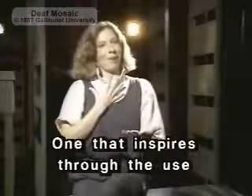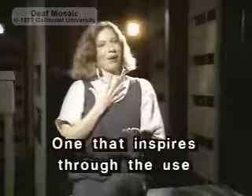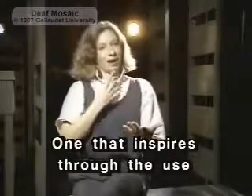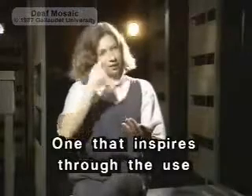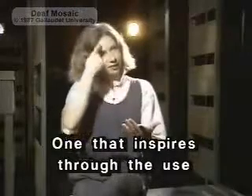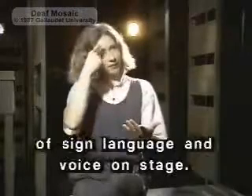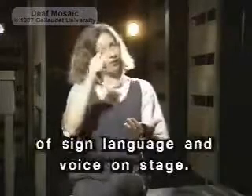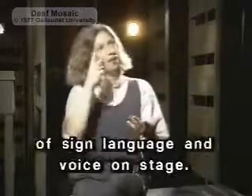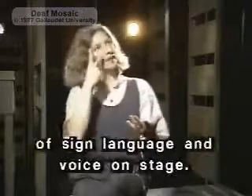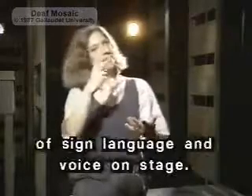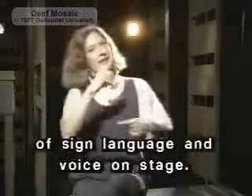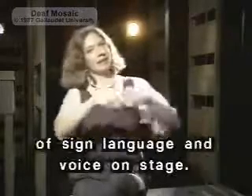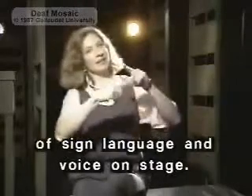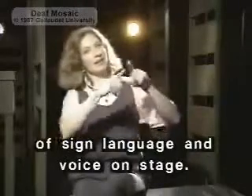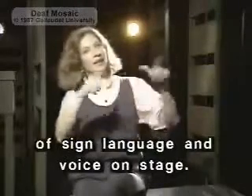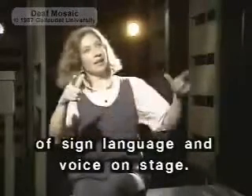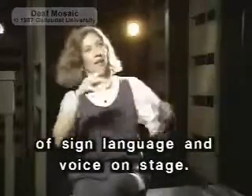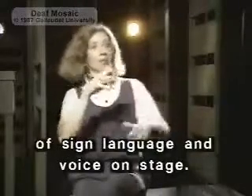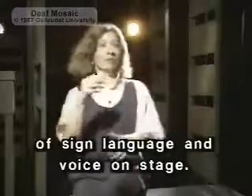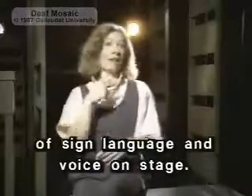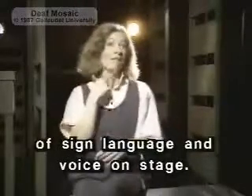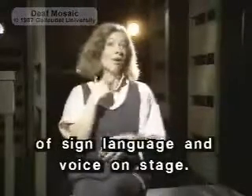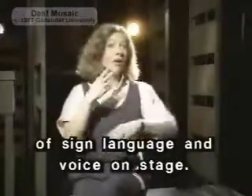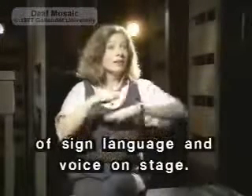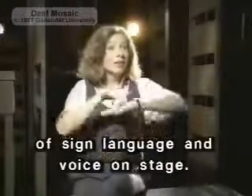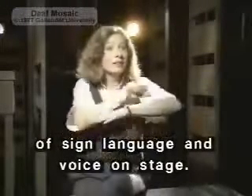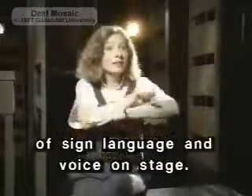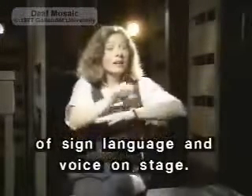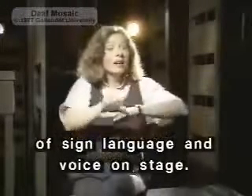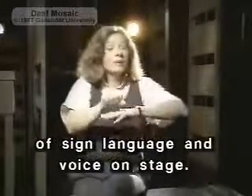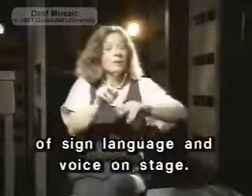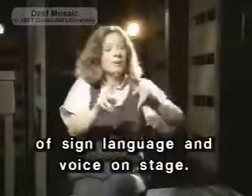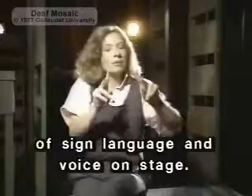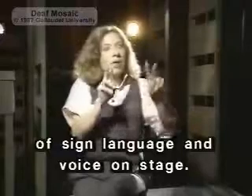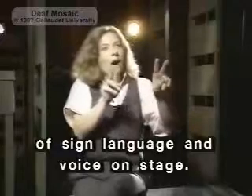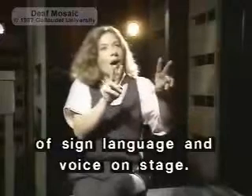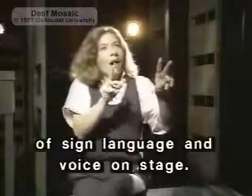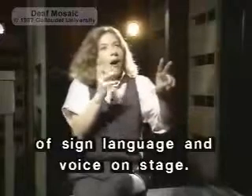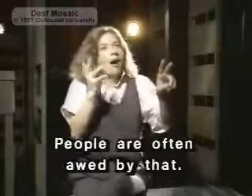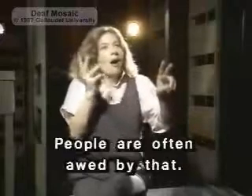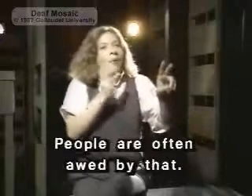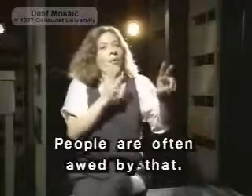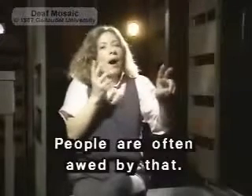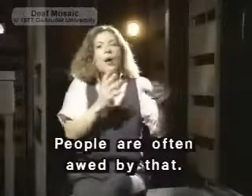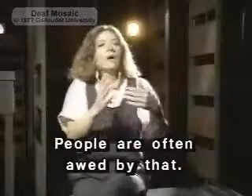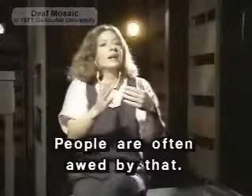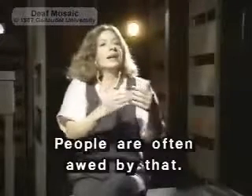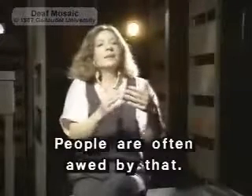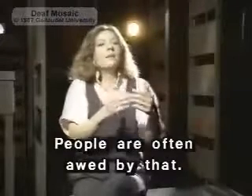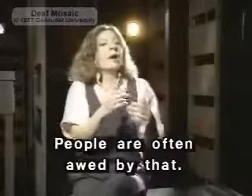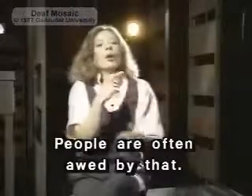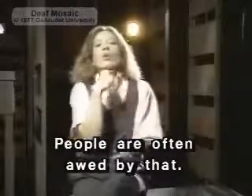the use of sign language and voice on stage. People are often awed by that.